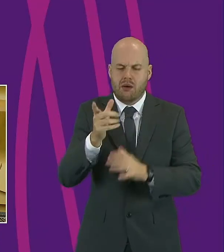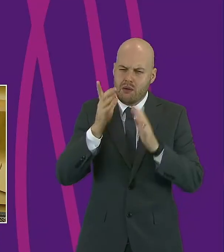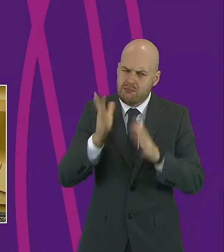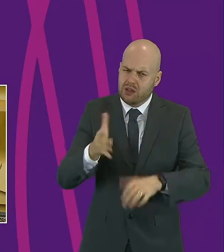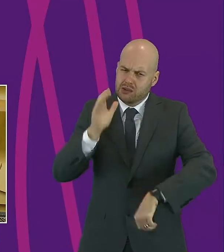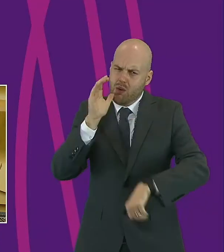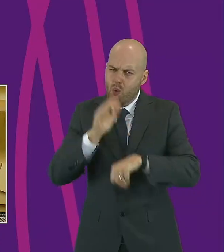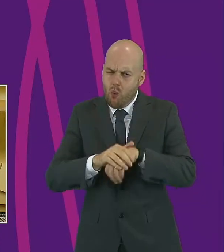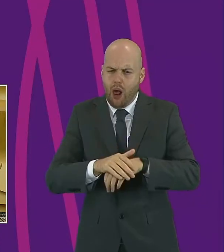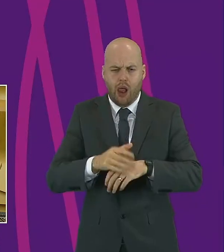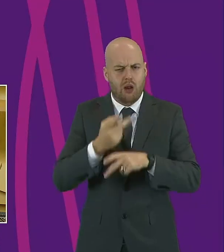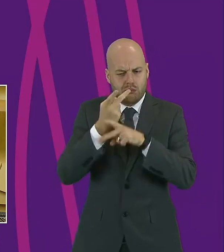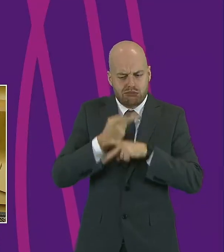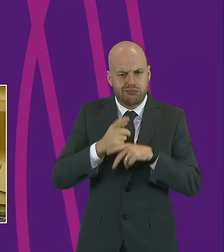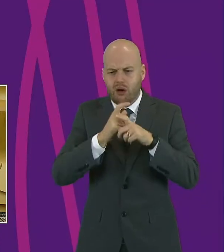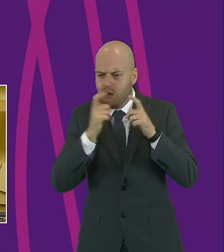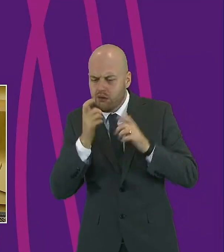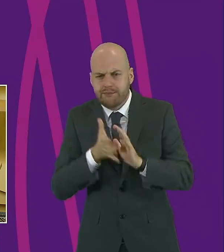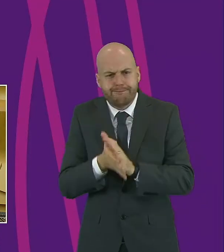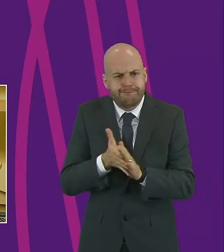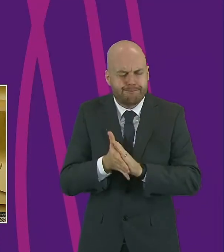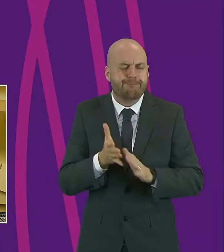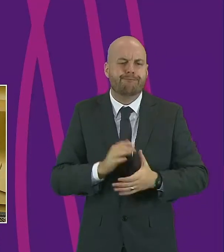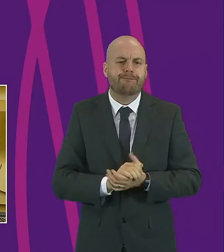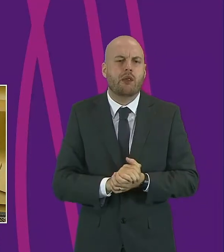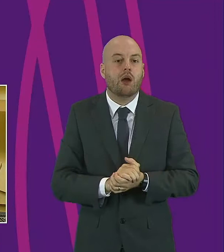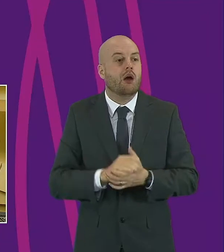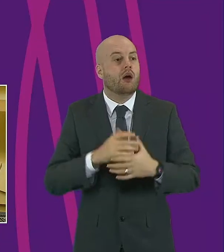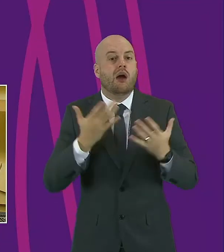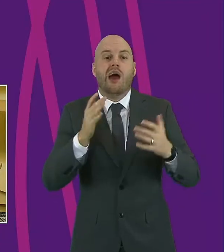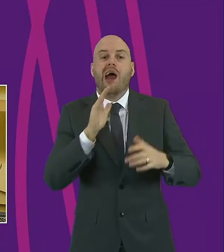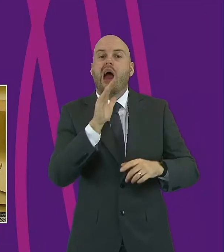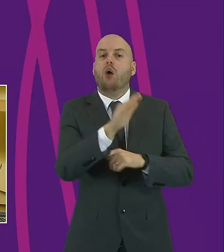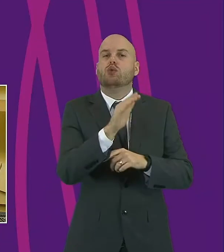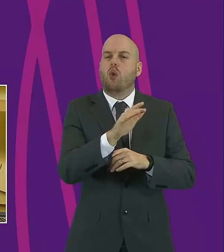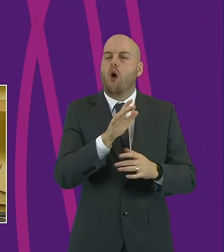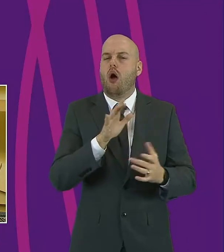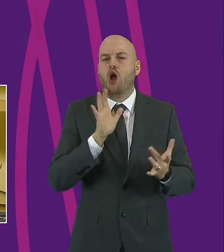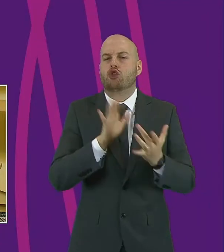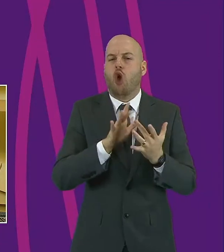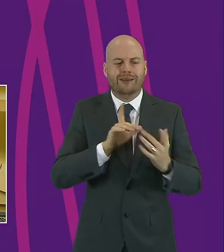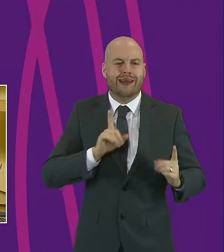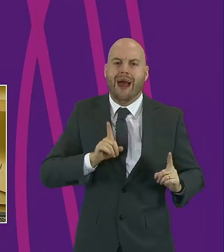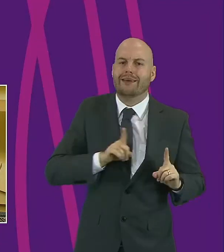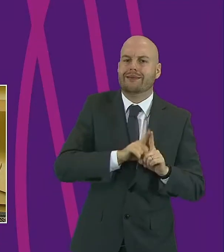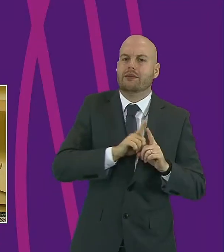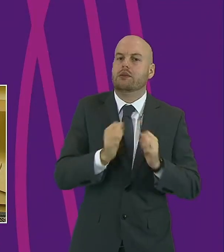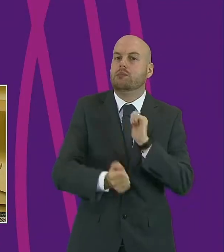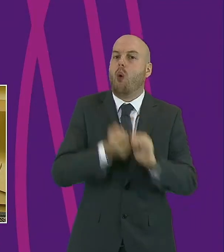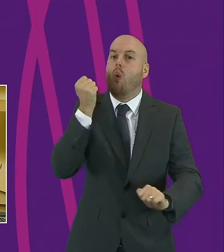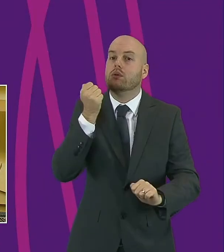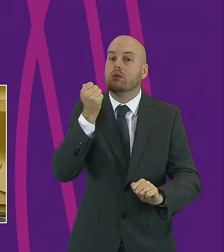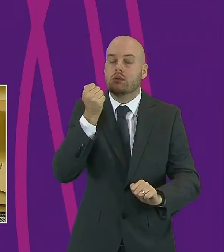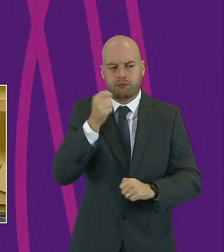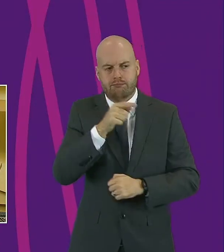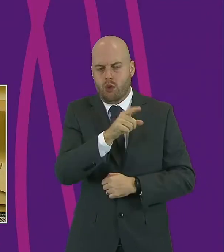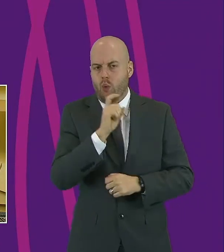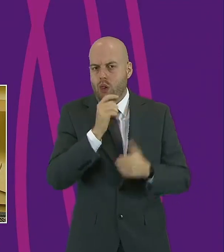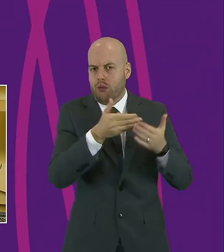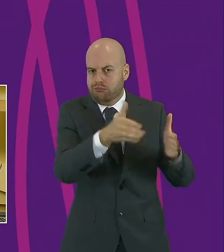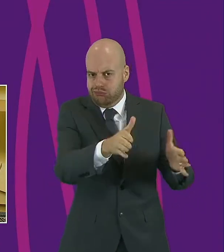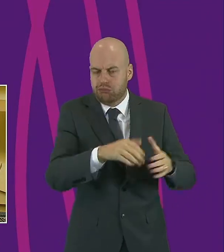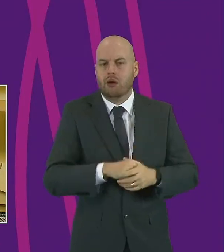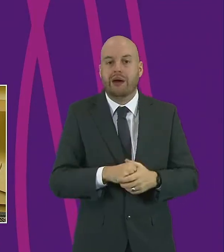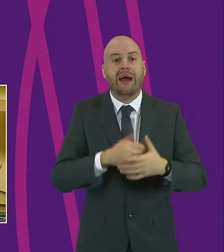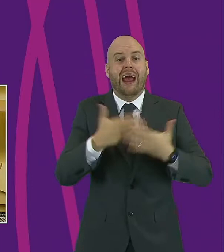outdoor contact sports will also resume for people of all ages, but for outdoor coaching sessions there will be a cap of 30 on the total number of people who